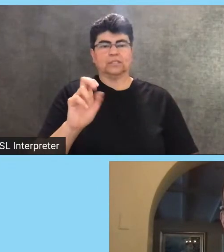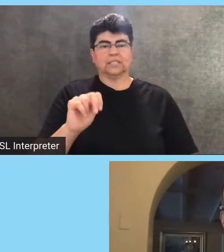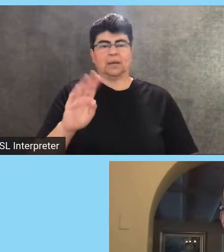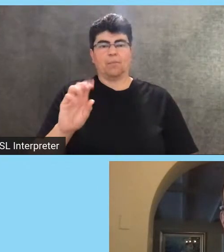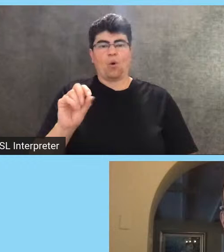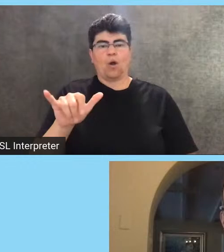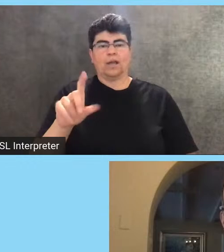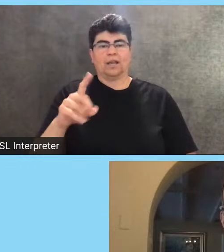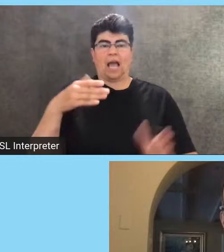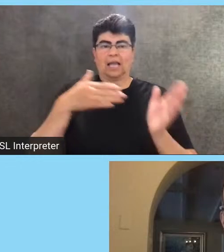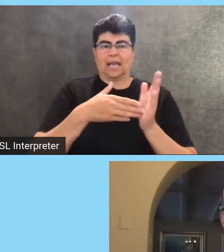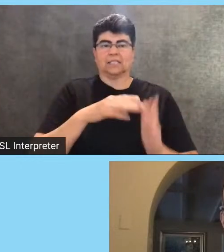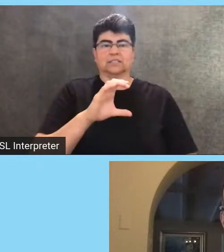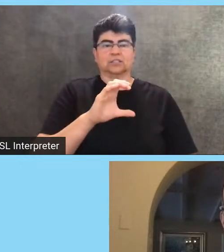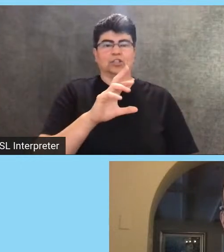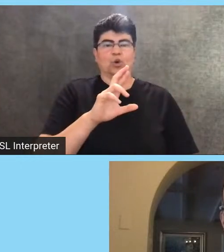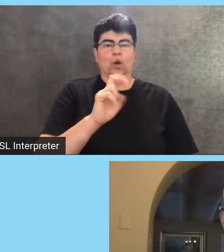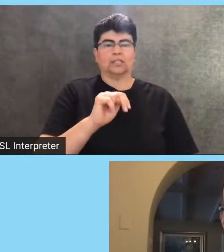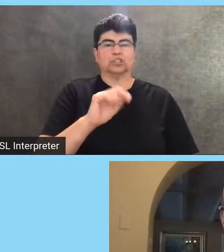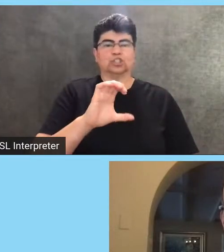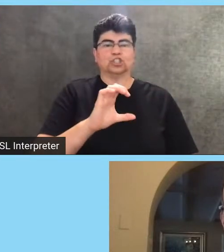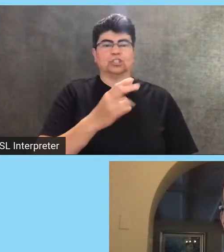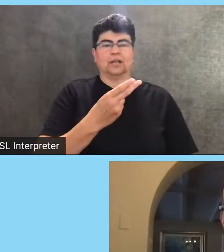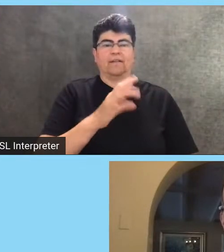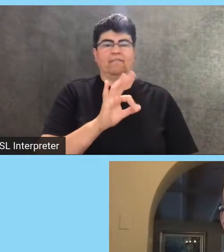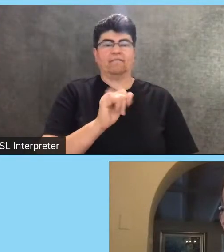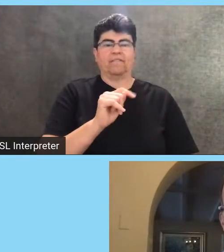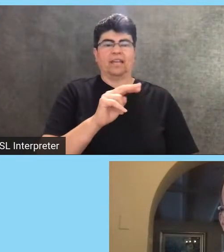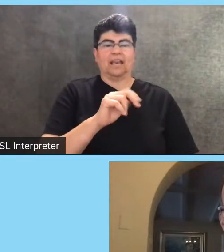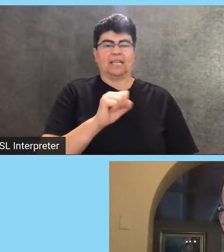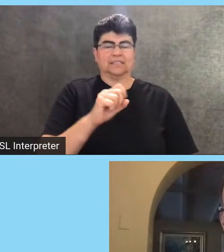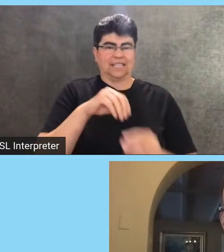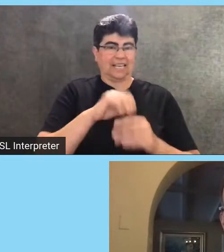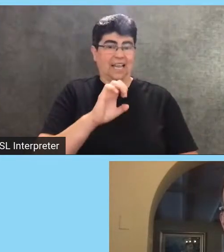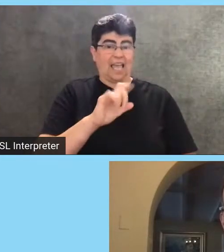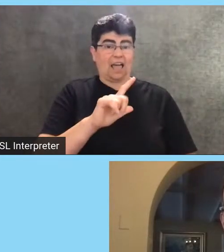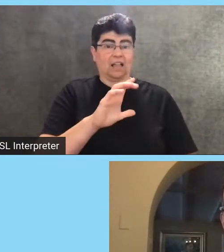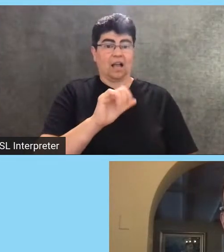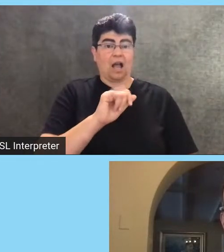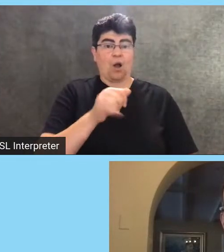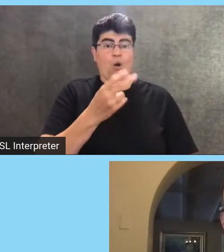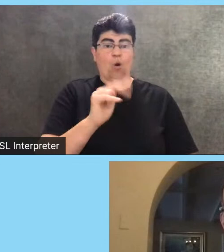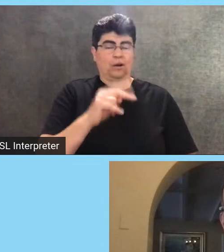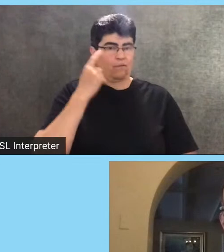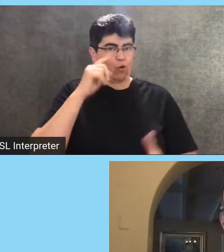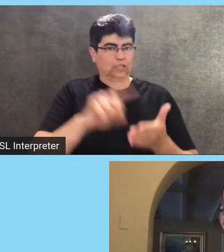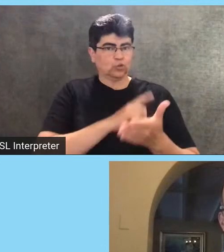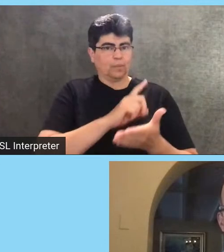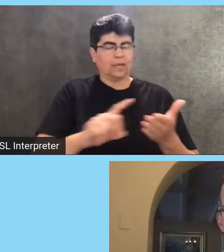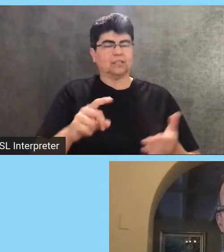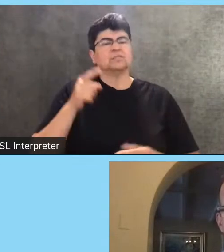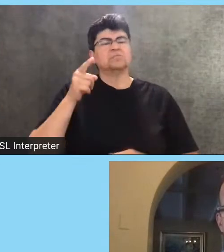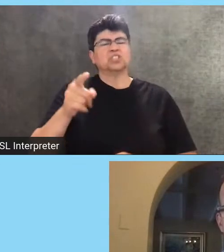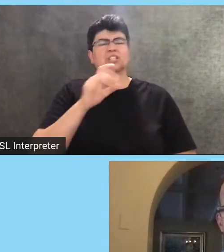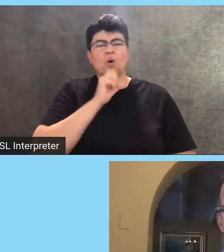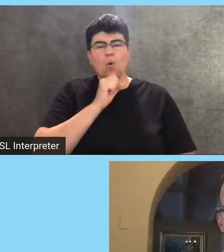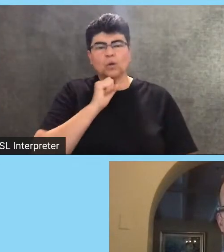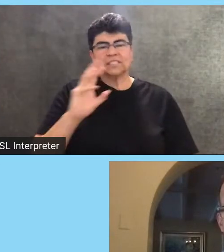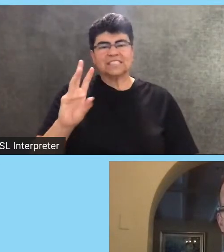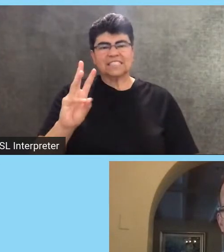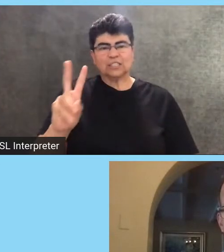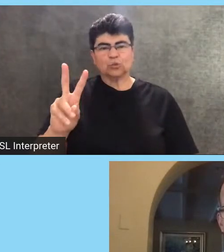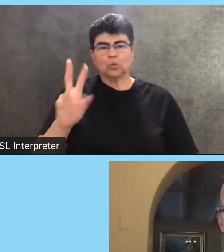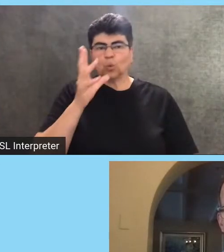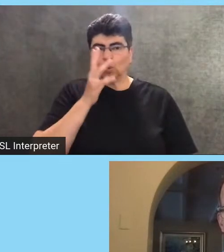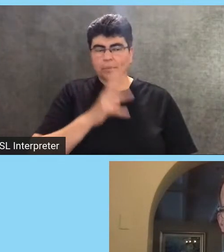Crunch Fitness in El Cajon for discrimination. And Ms. Wood is 62 years old.